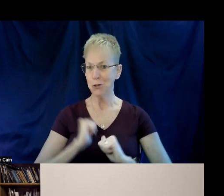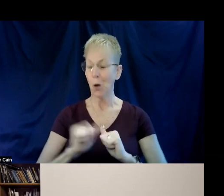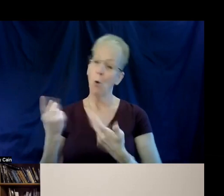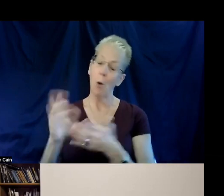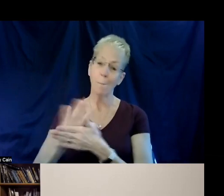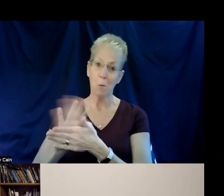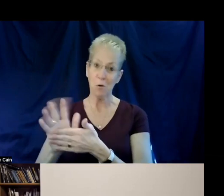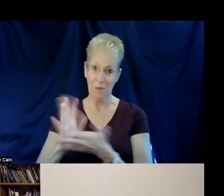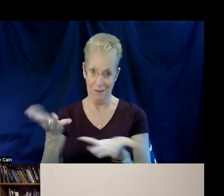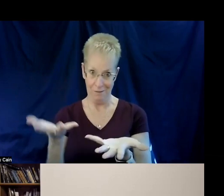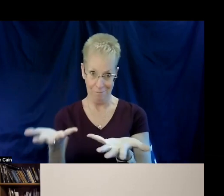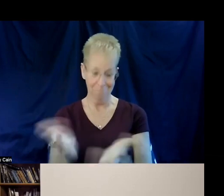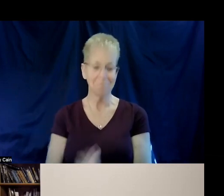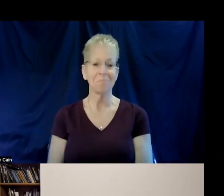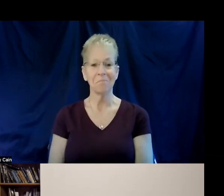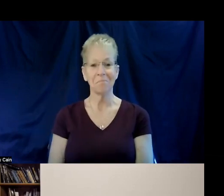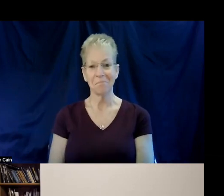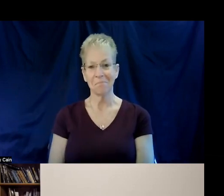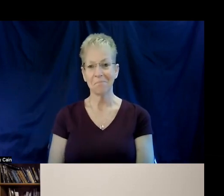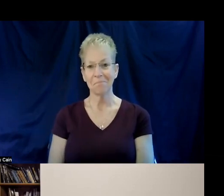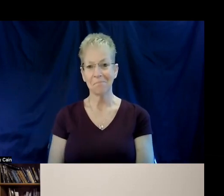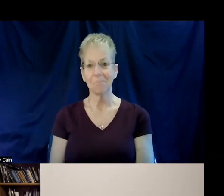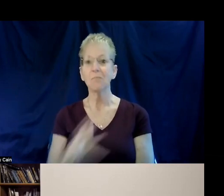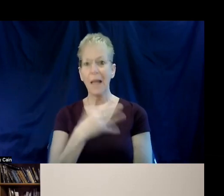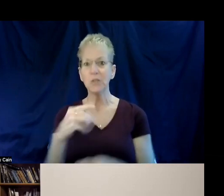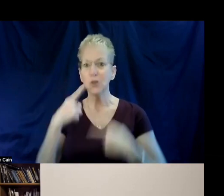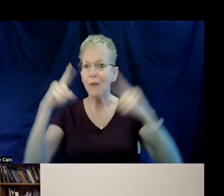eaten. That would be wonderful.